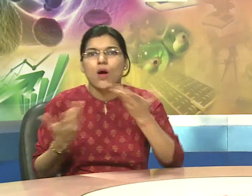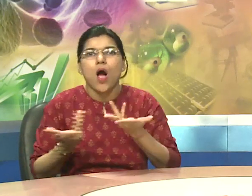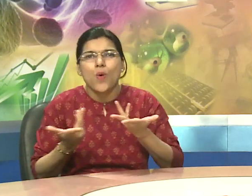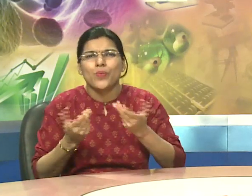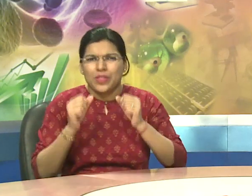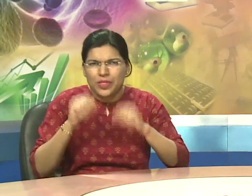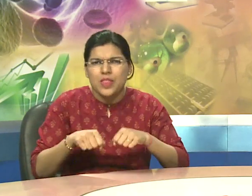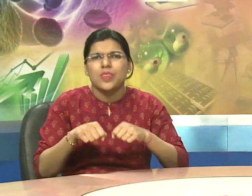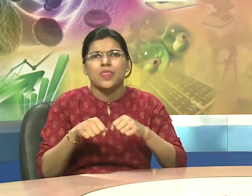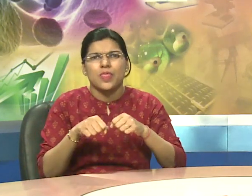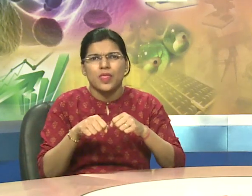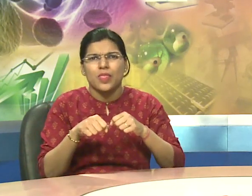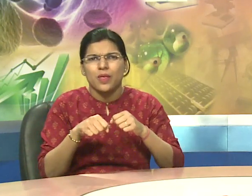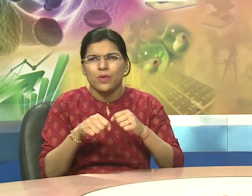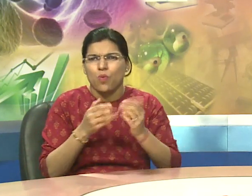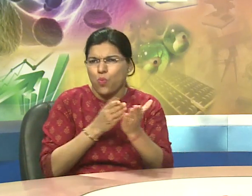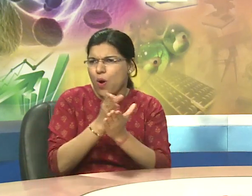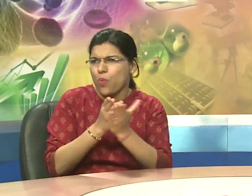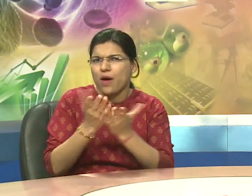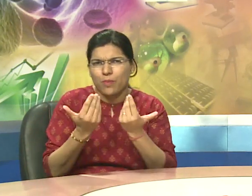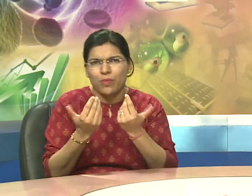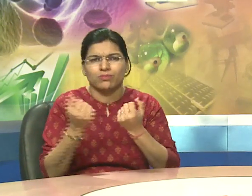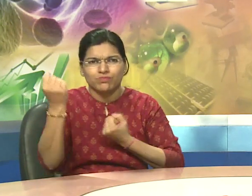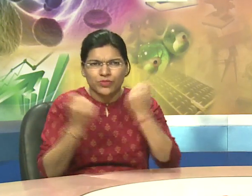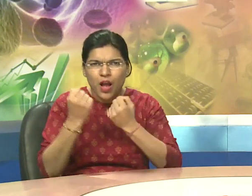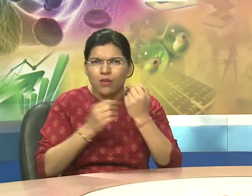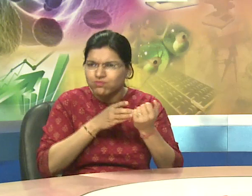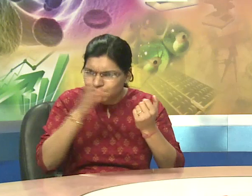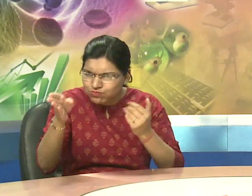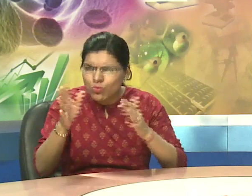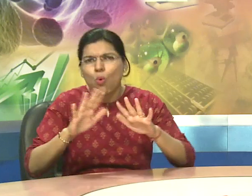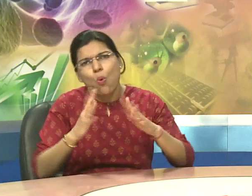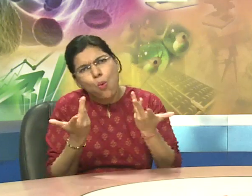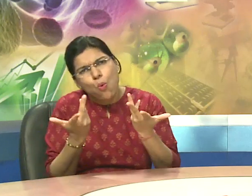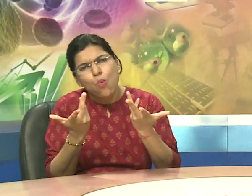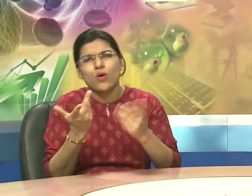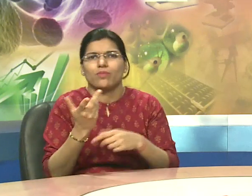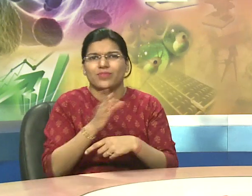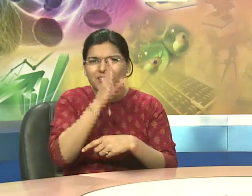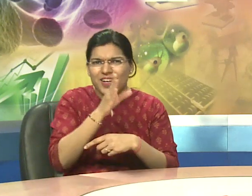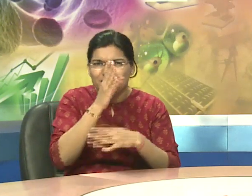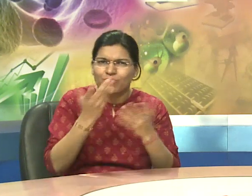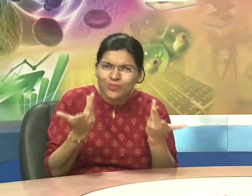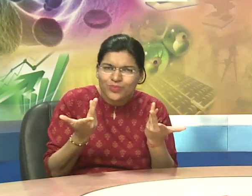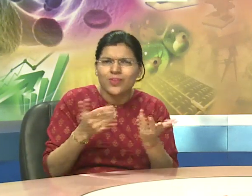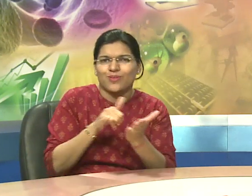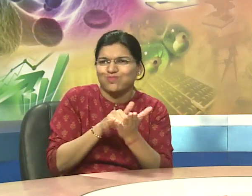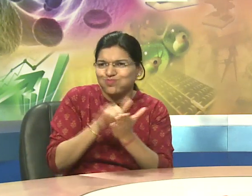any party, then we can travel from one place to another place easily through car,